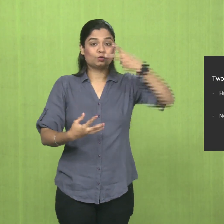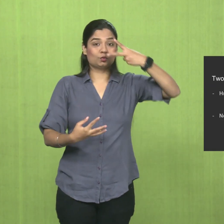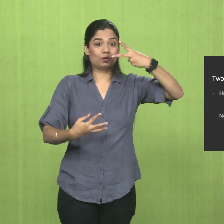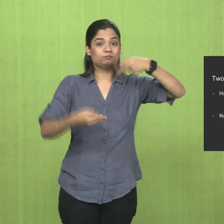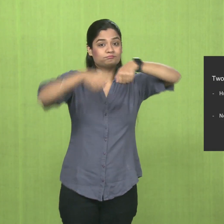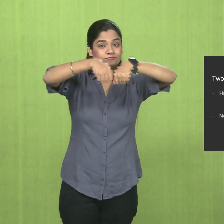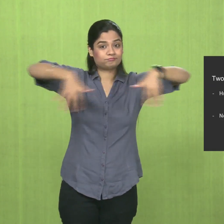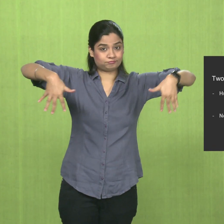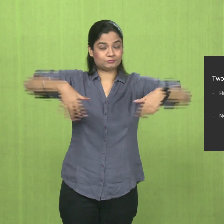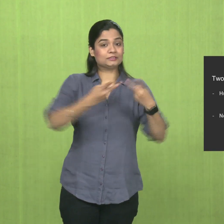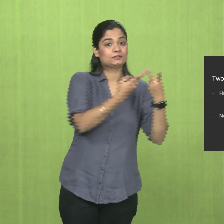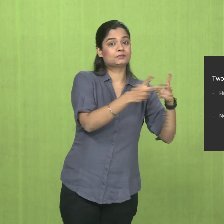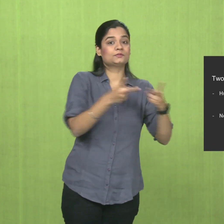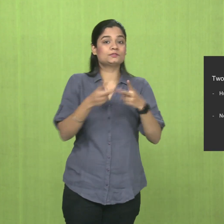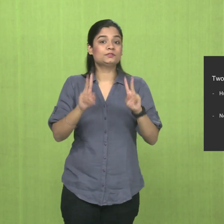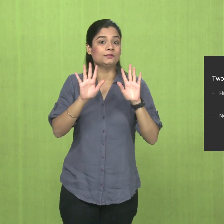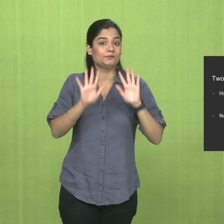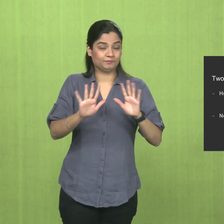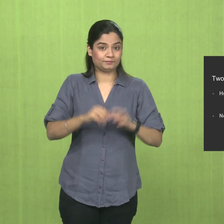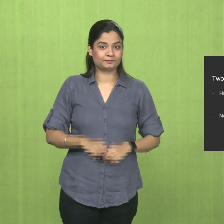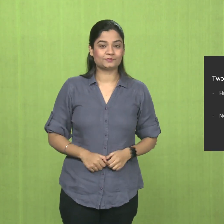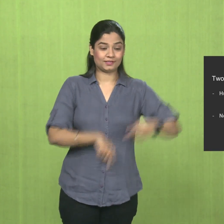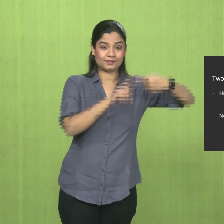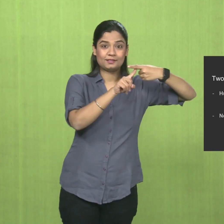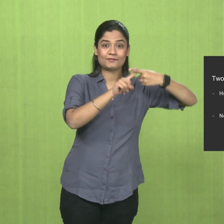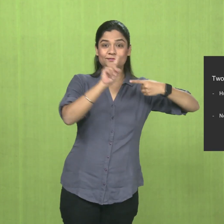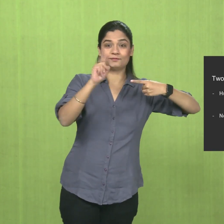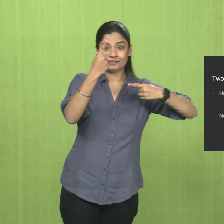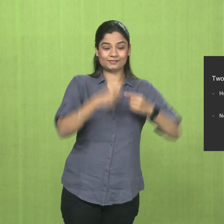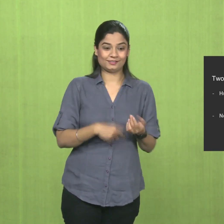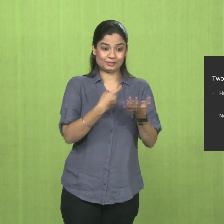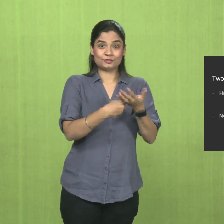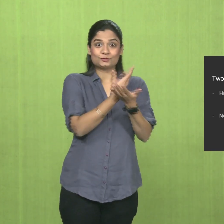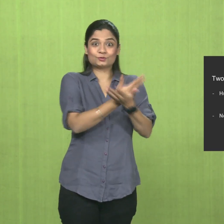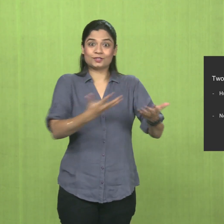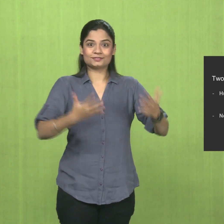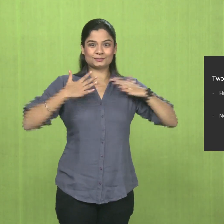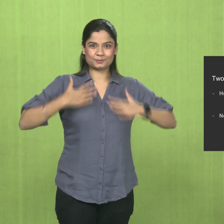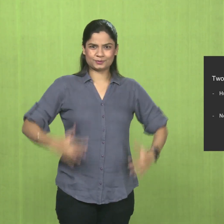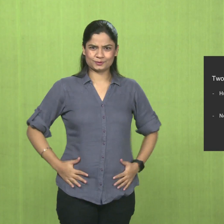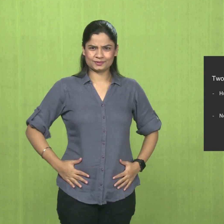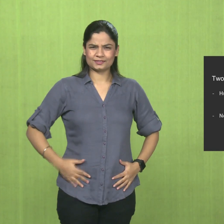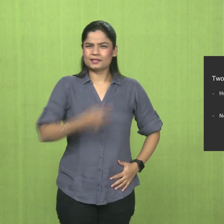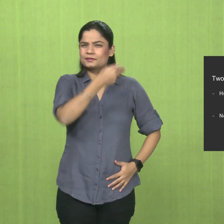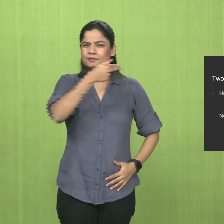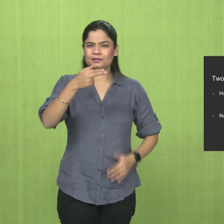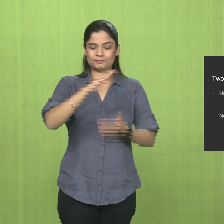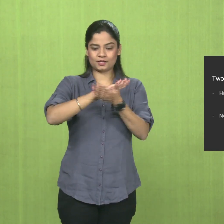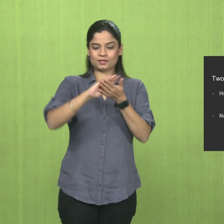Resources. Now there are two different kinds of resources. First is resources which are linked to us, that is